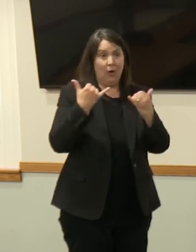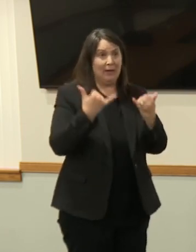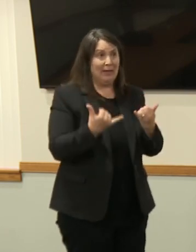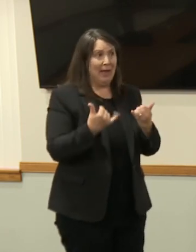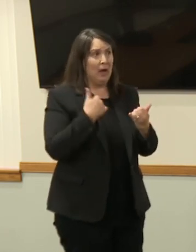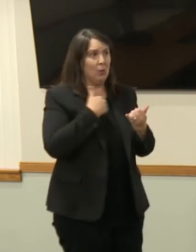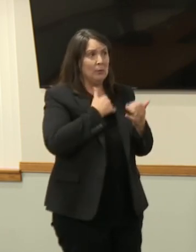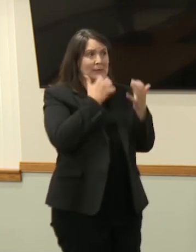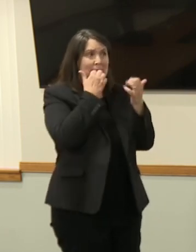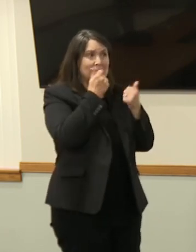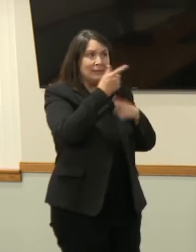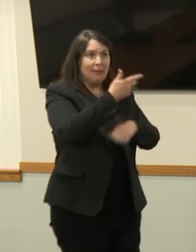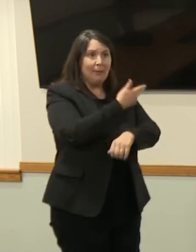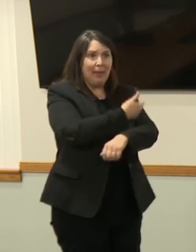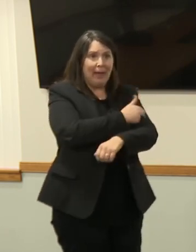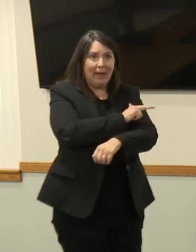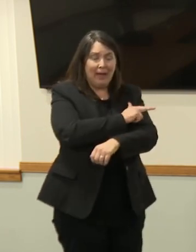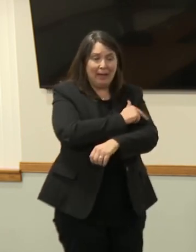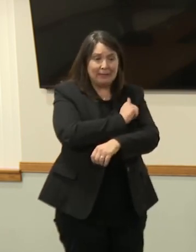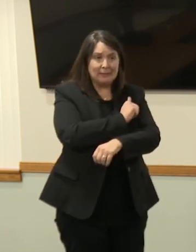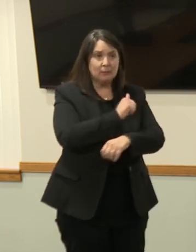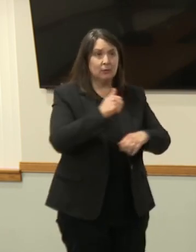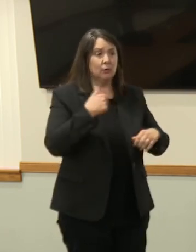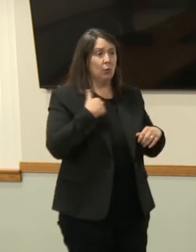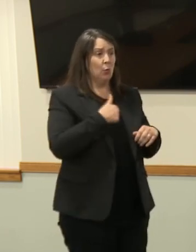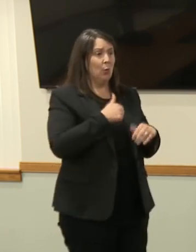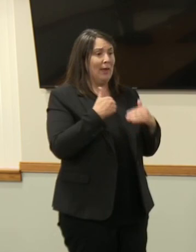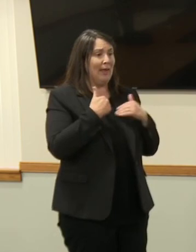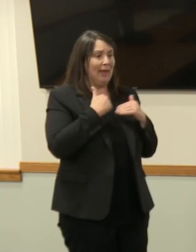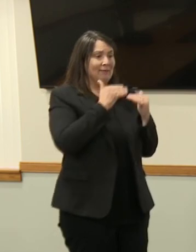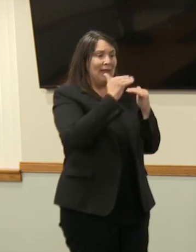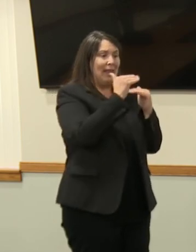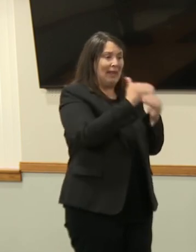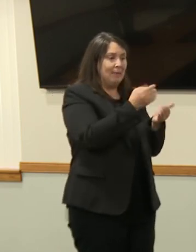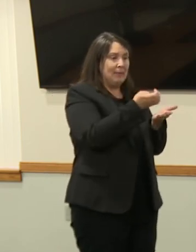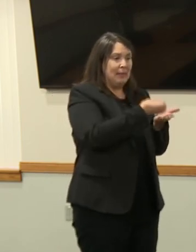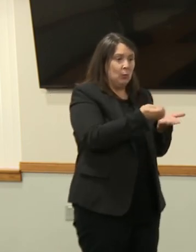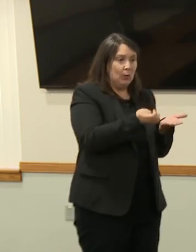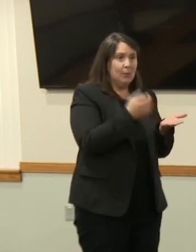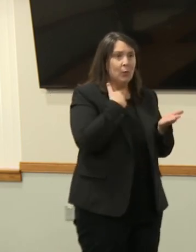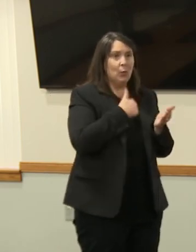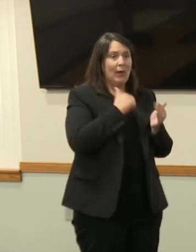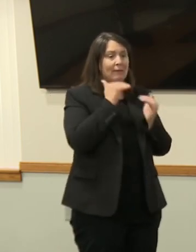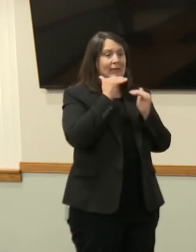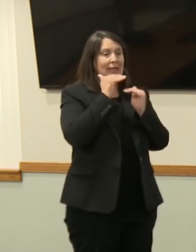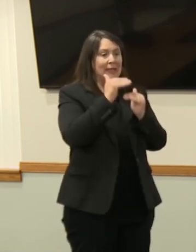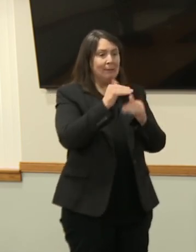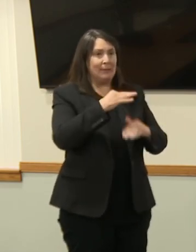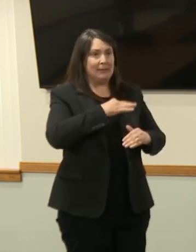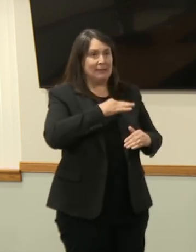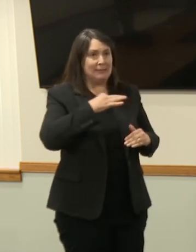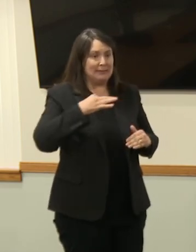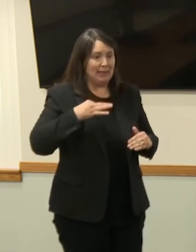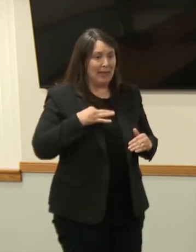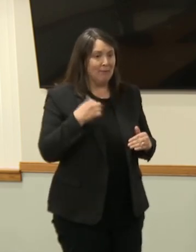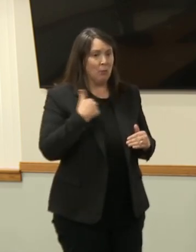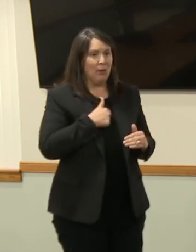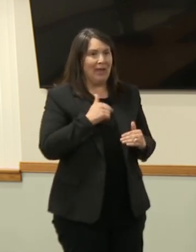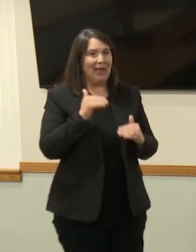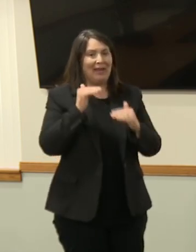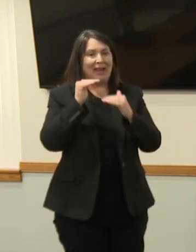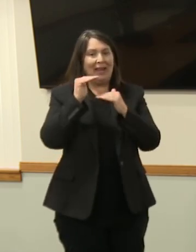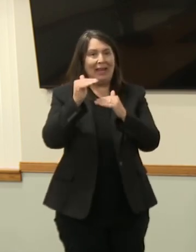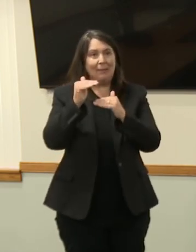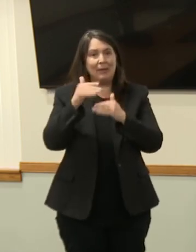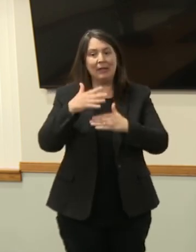have. We don't have unlimited respiratory therapists. We don't have ICU beds. We don't have ventilators. And so, again, when